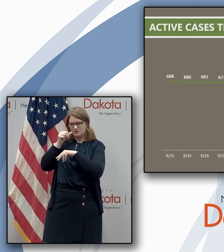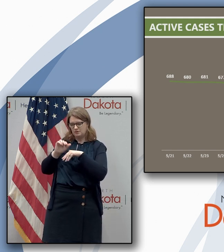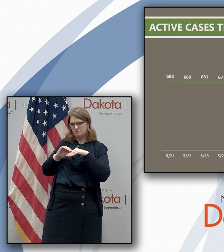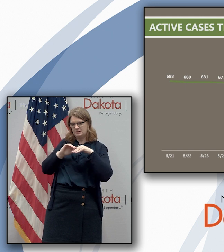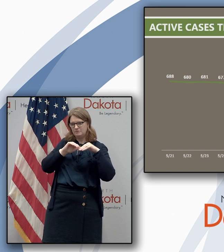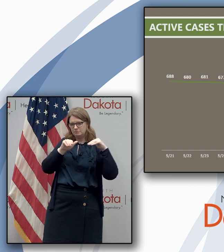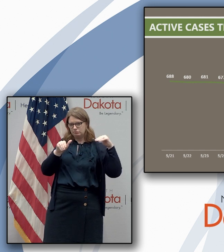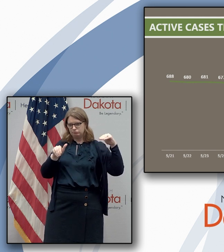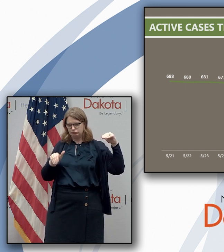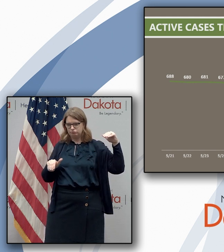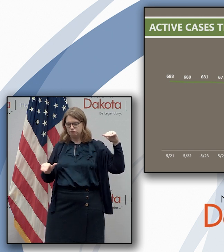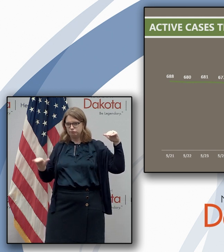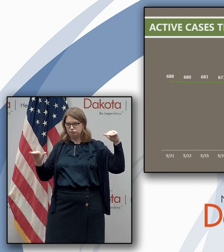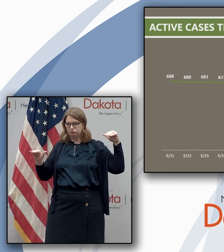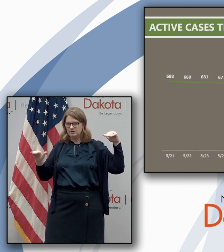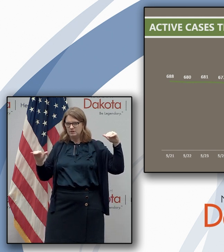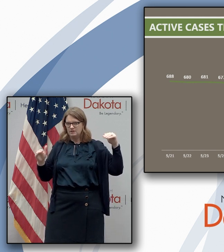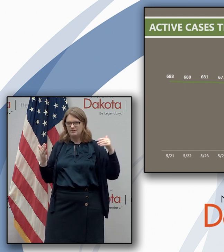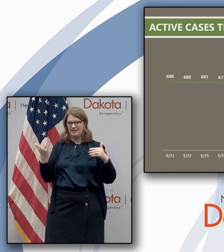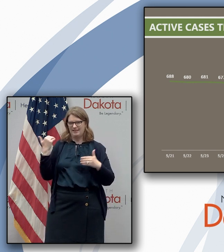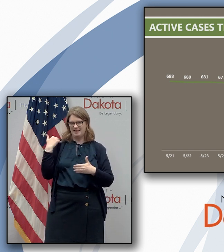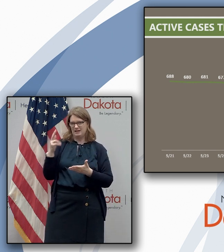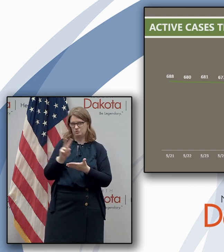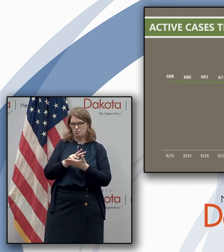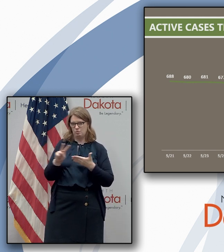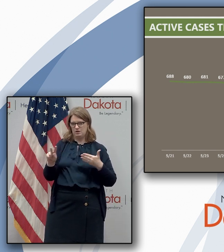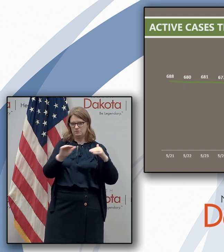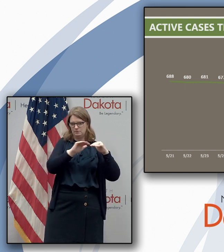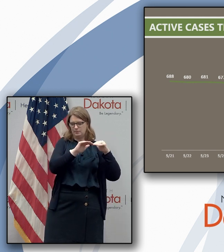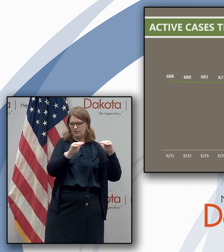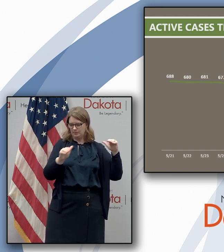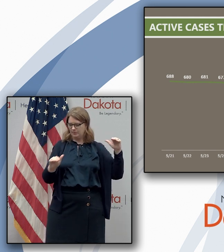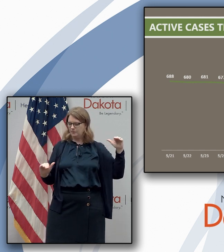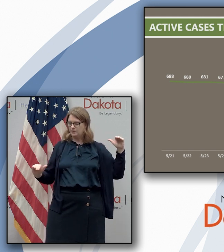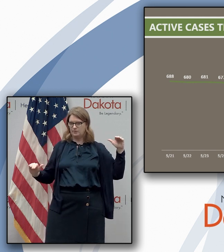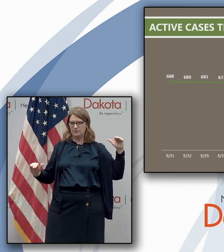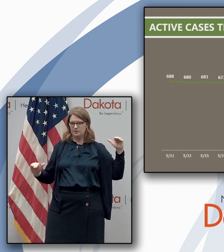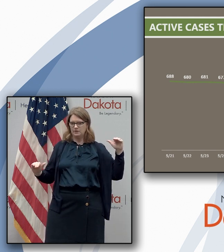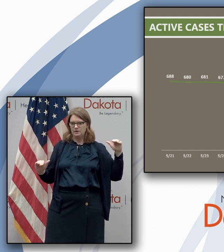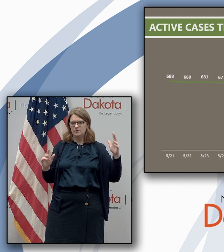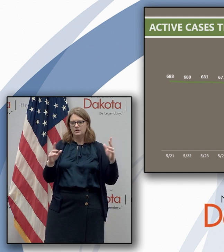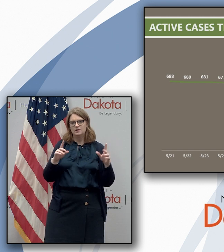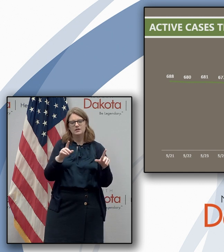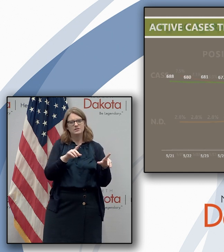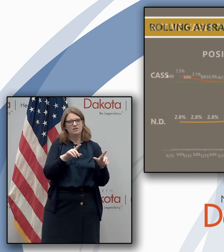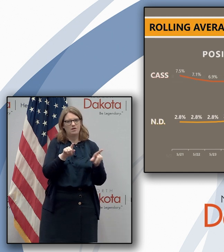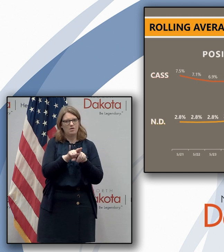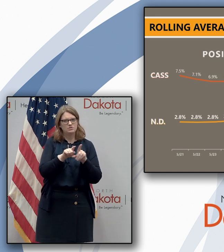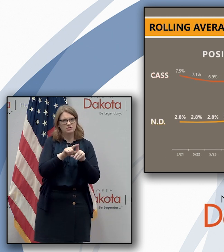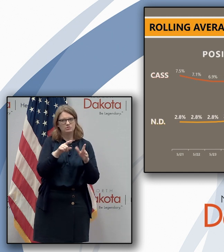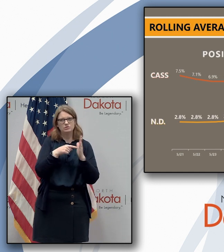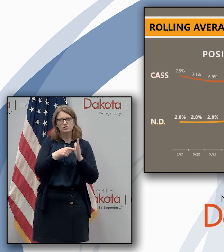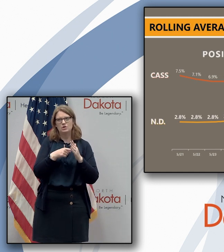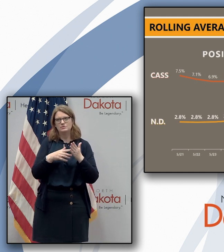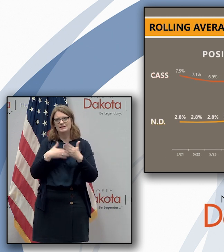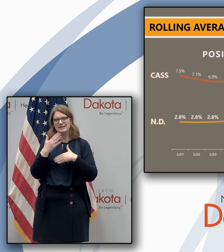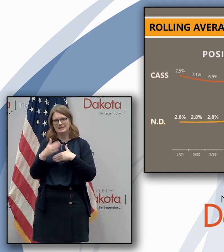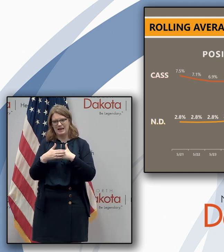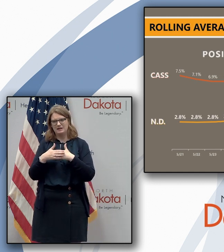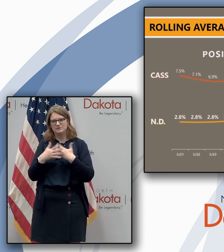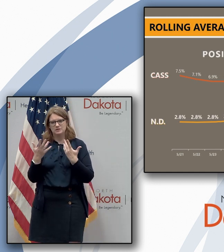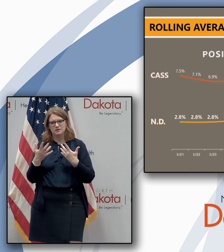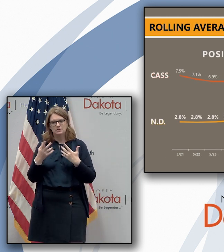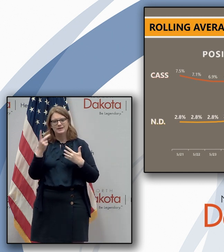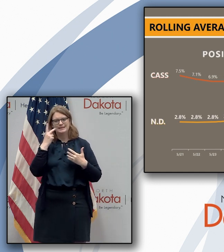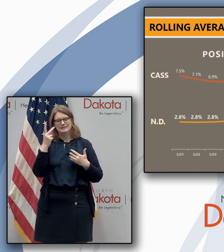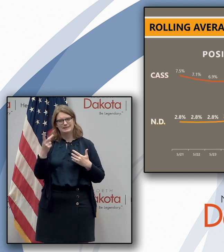trend line down over the last 2 weeks. And that again mirrors the next slide, the rolling average tests, again, where you